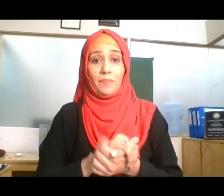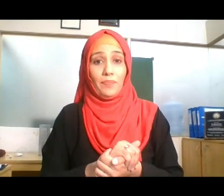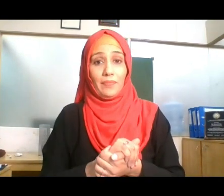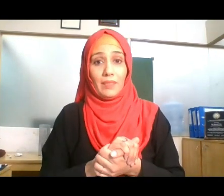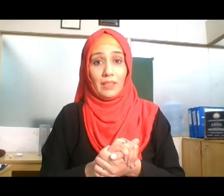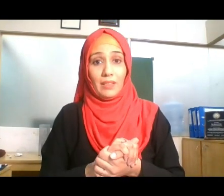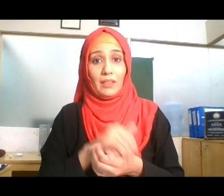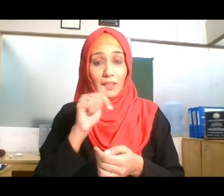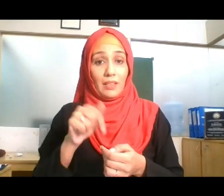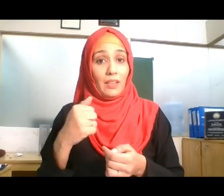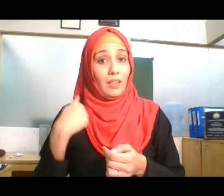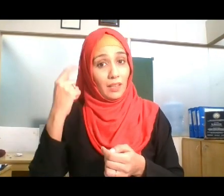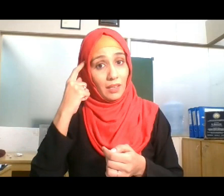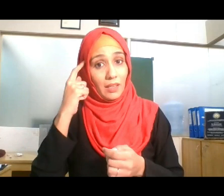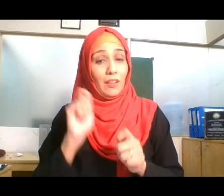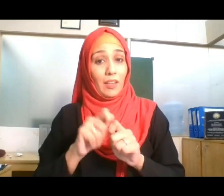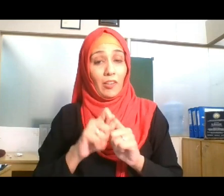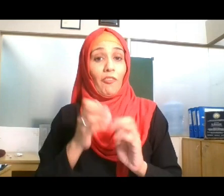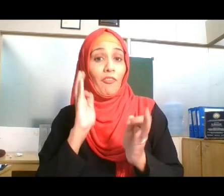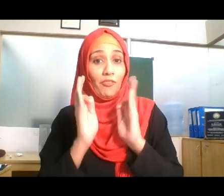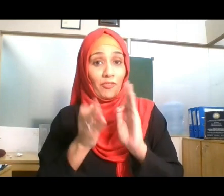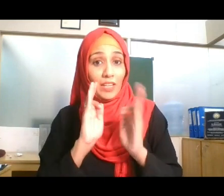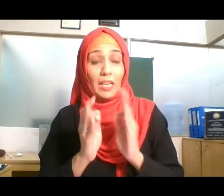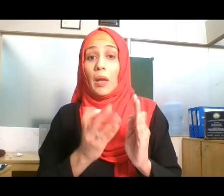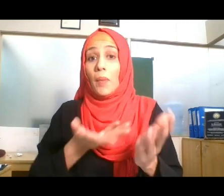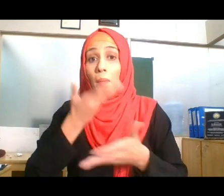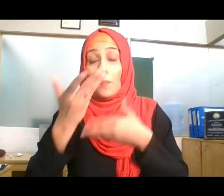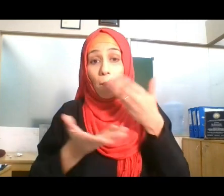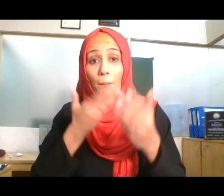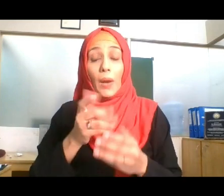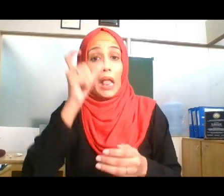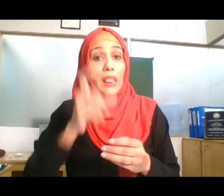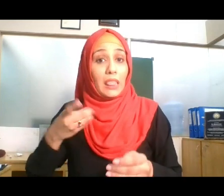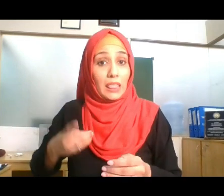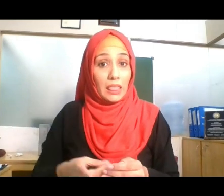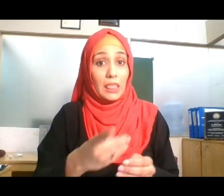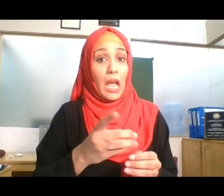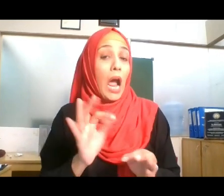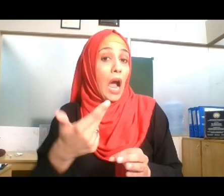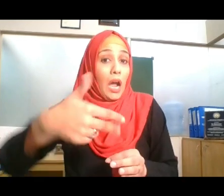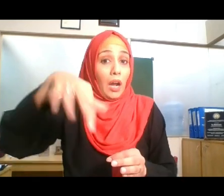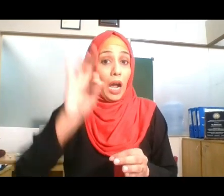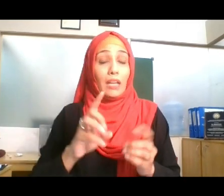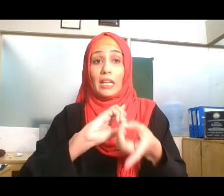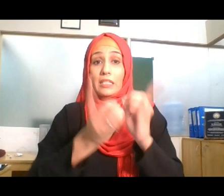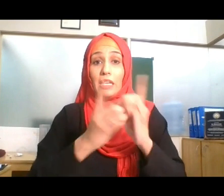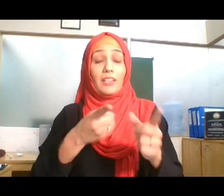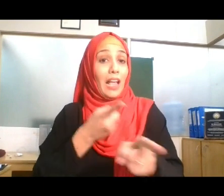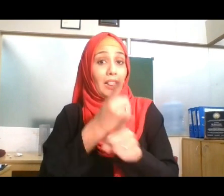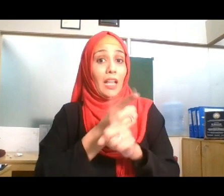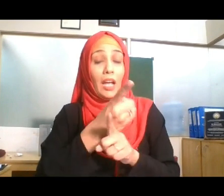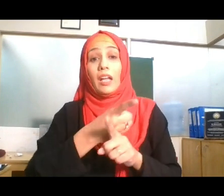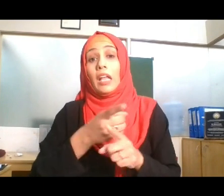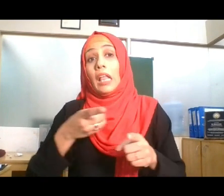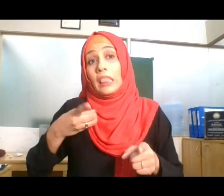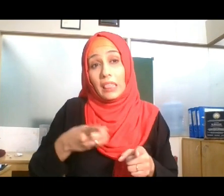in September to adapt Facebook's digital literacy resources, particularly the We Think digital learning resources for students